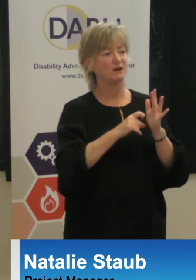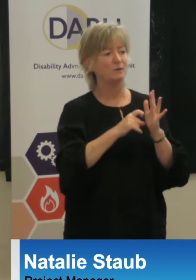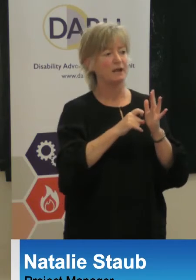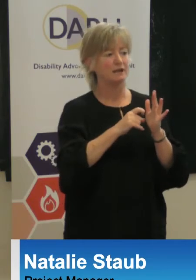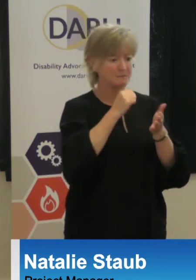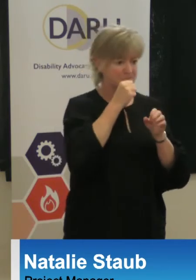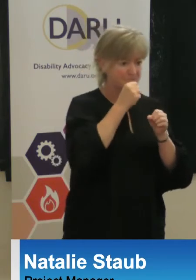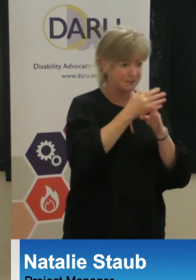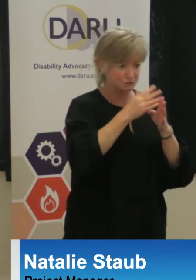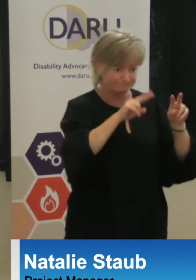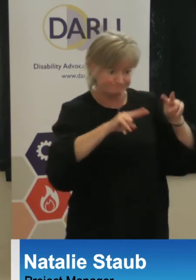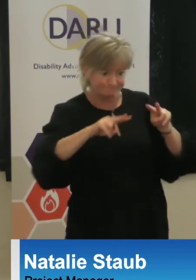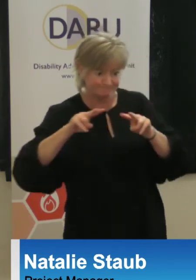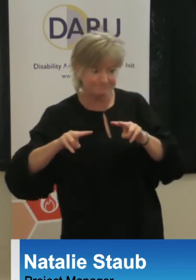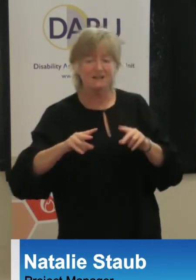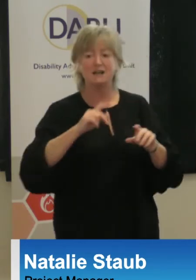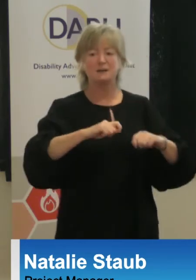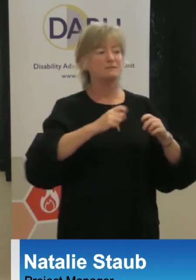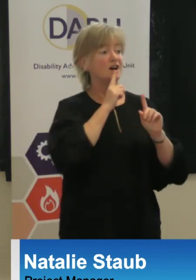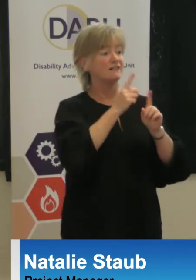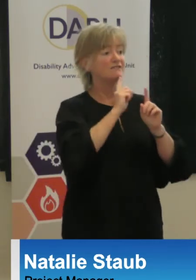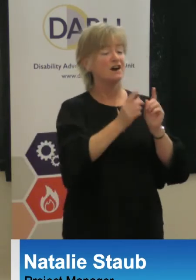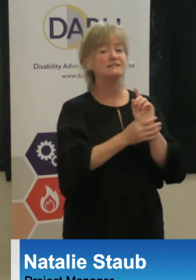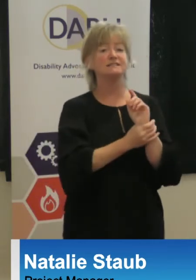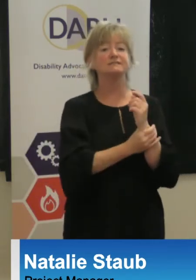work we do, we provide advice to